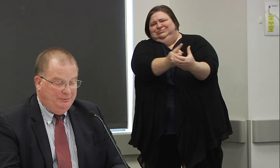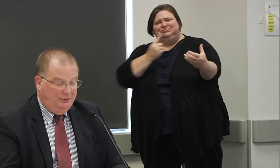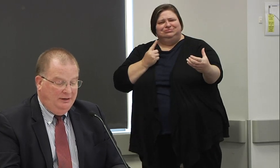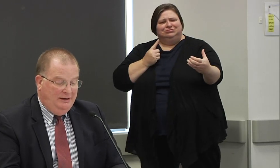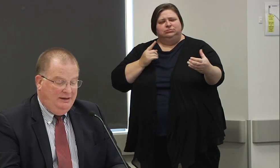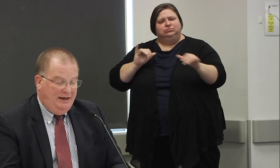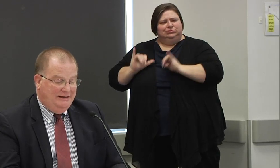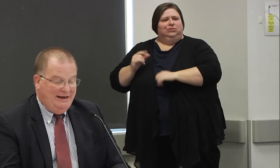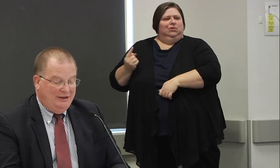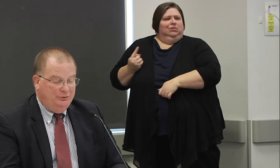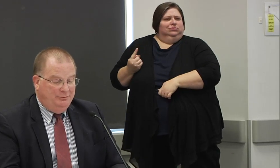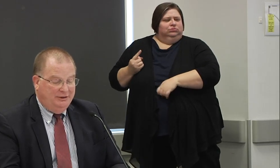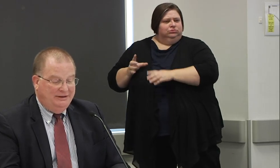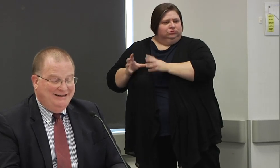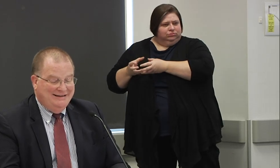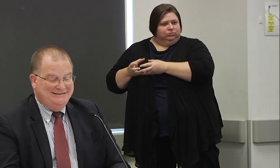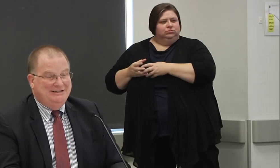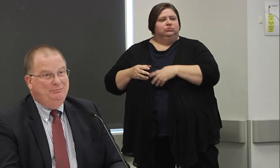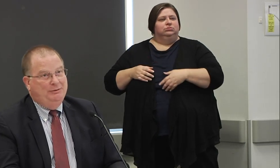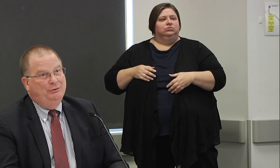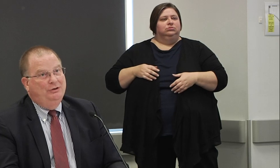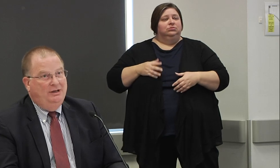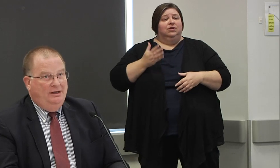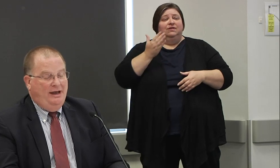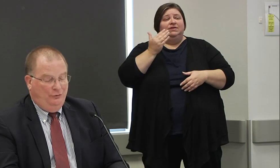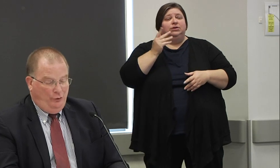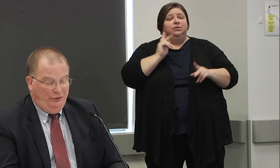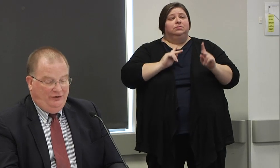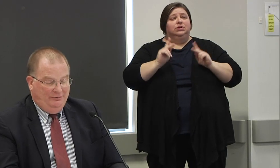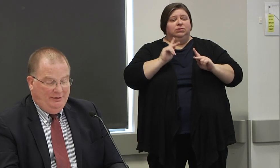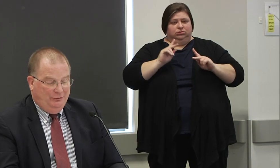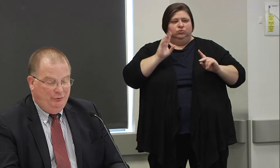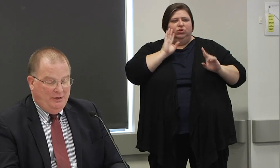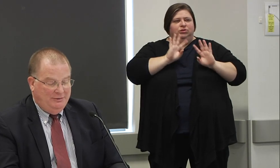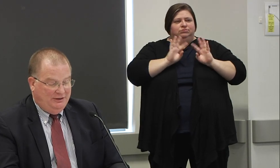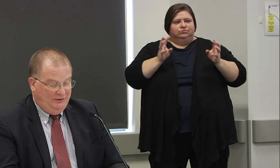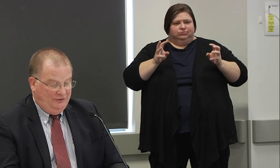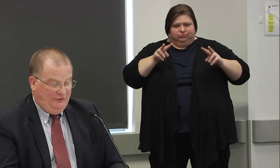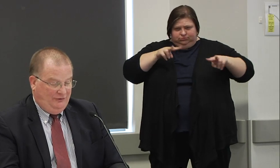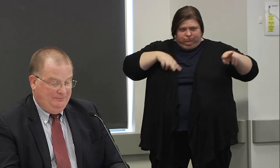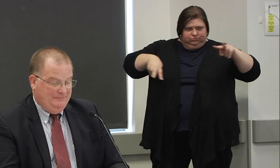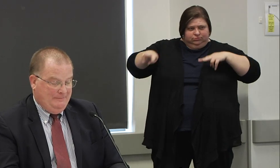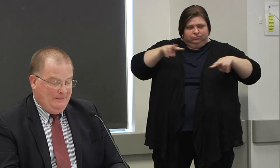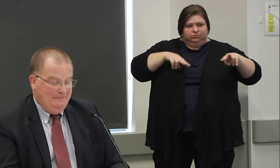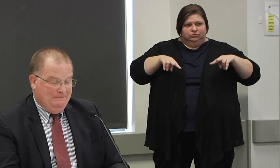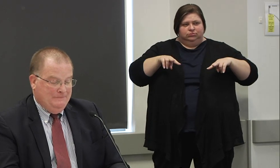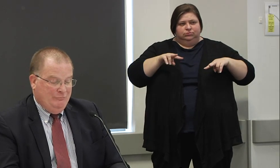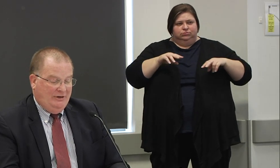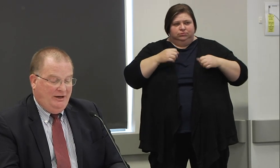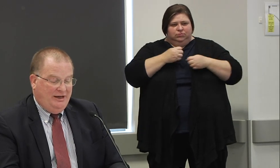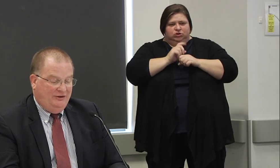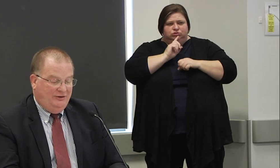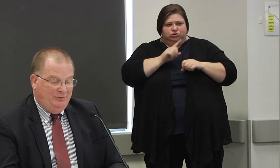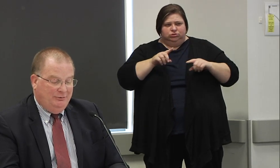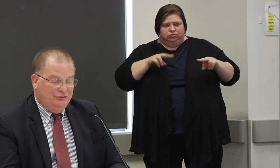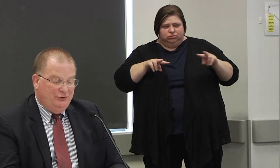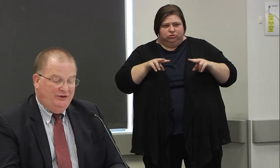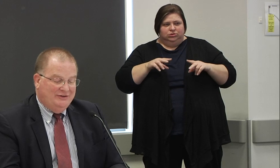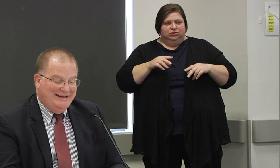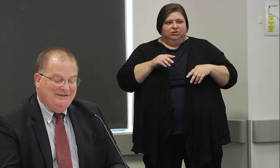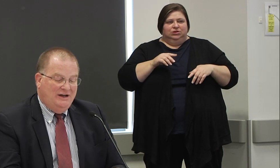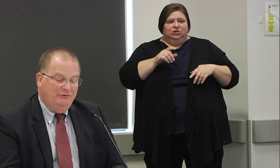people and an adequate ability to isolate people and quarantine people who may be contagious. The county has to be able to